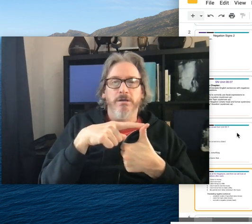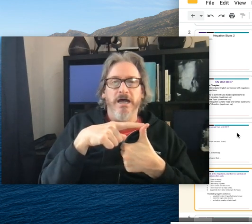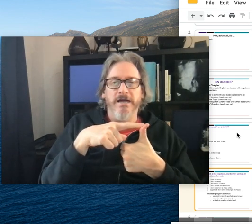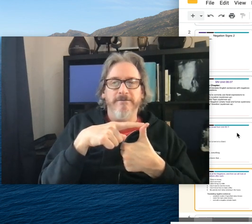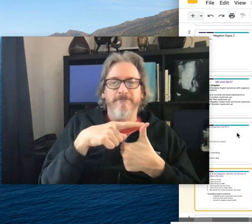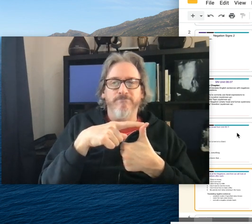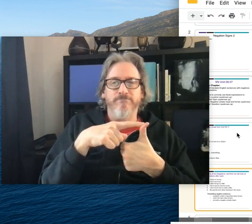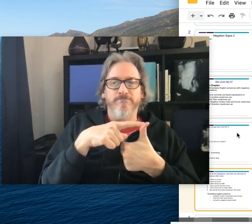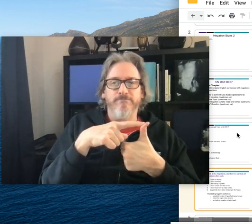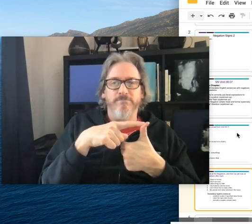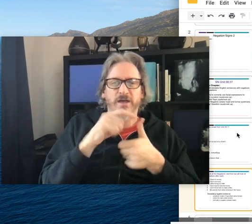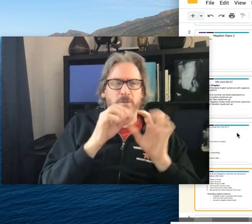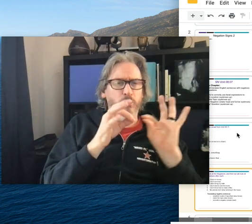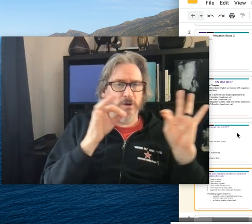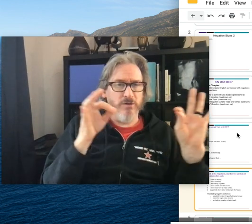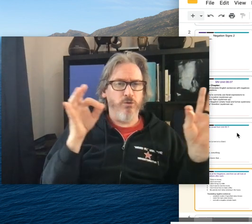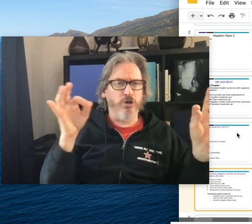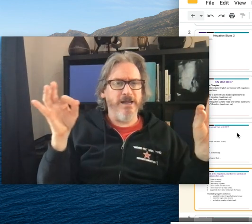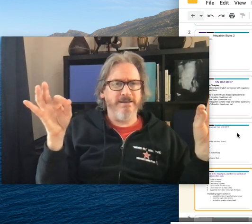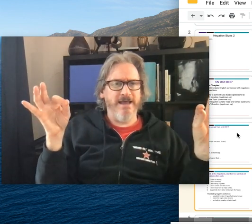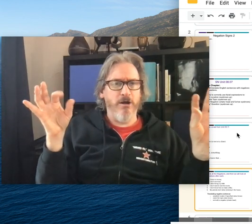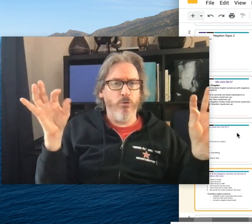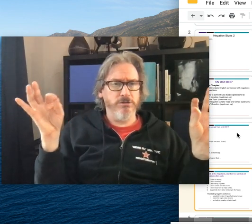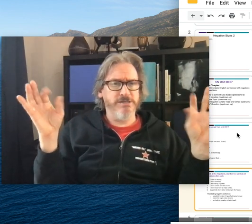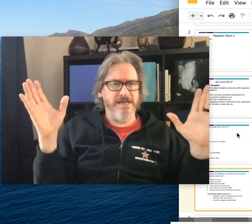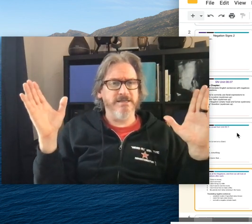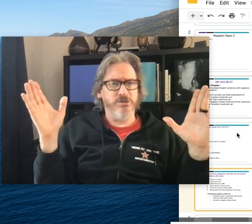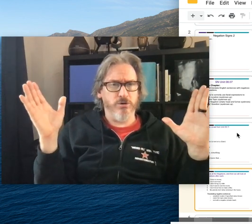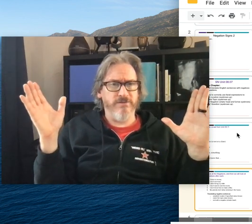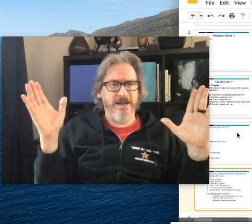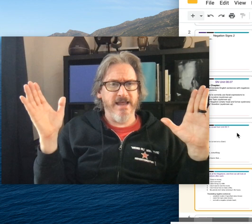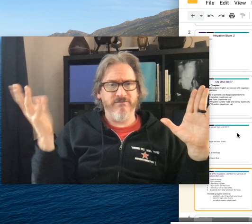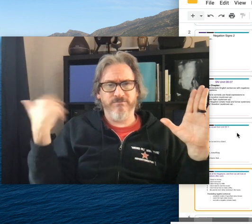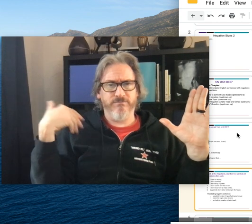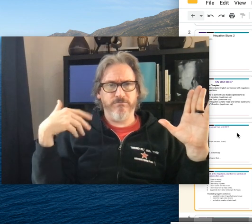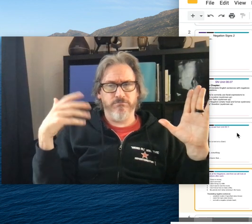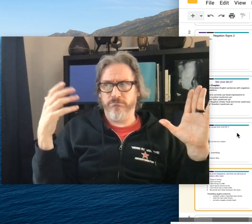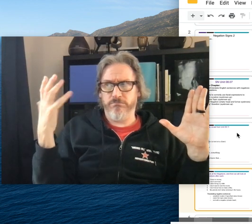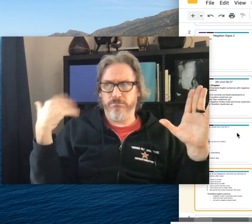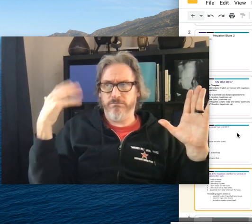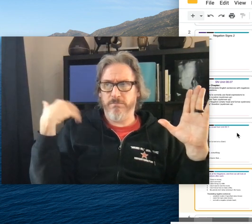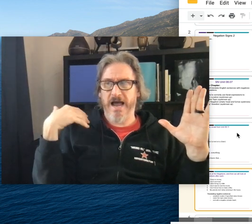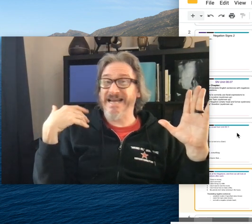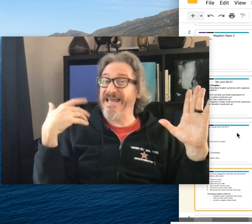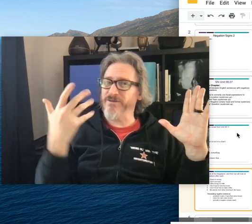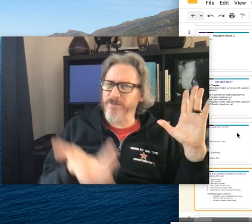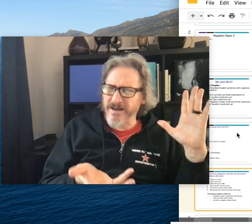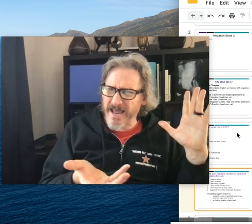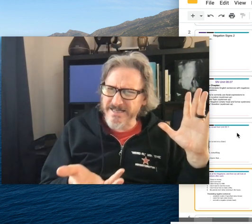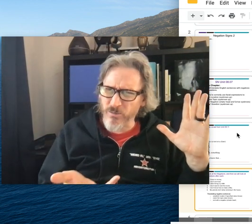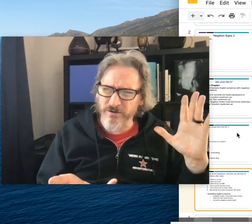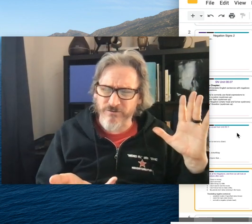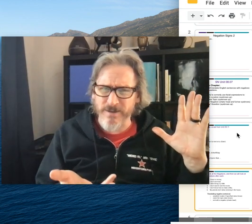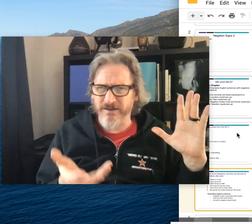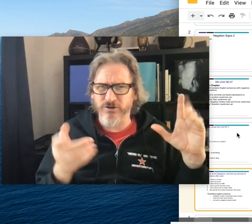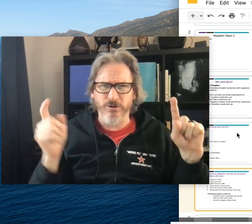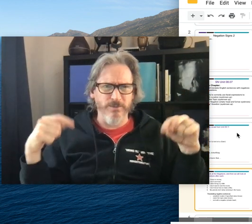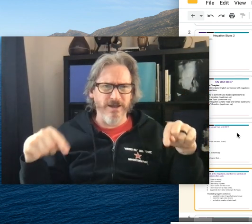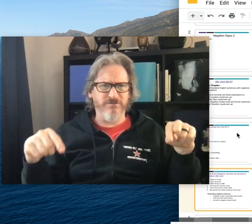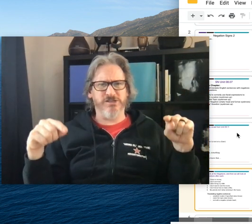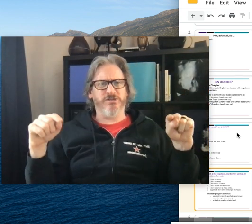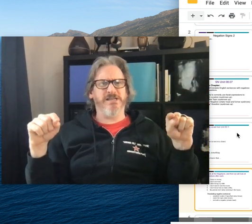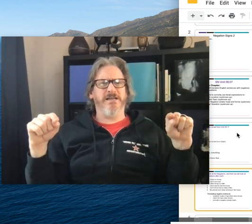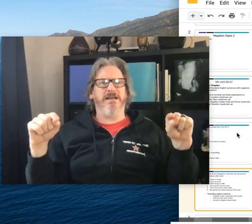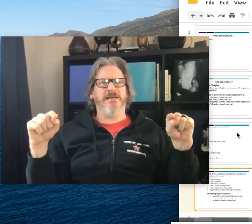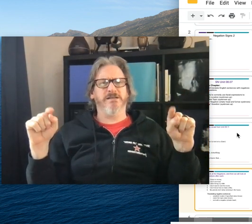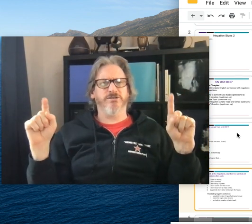And remember, we're looking at that old sentence order that I gave. I gave it in ASL 1 for many of you. You may